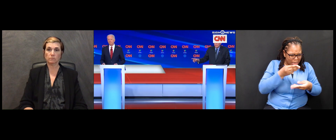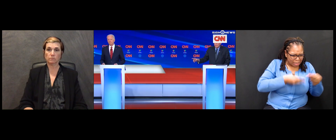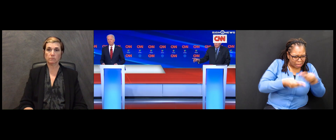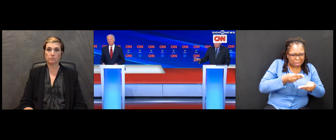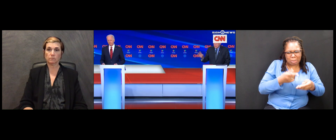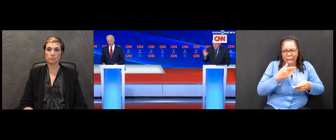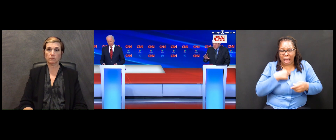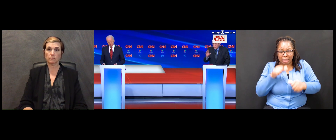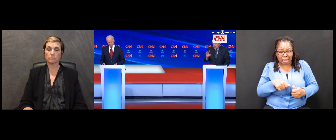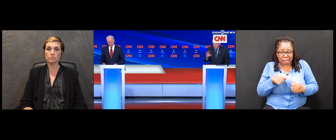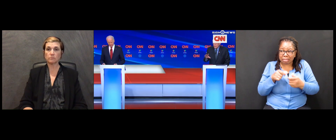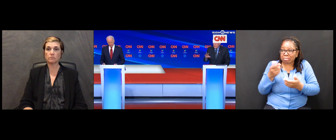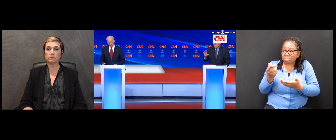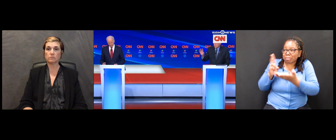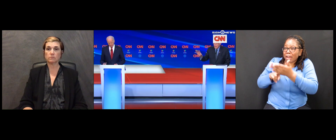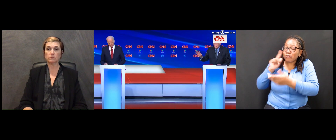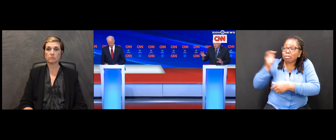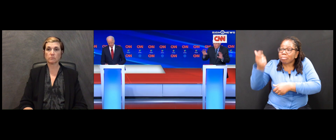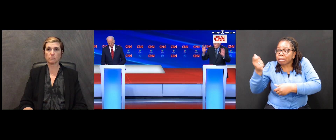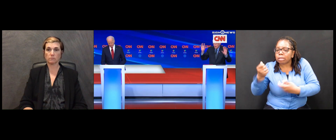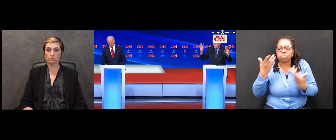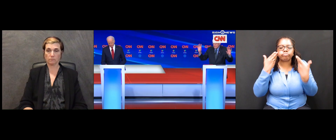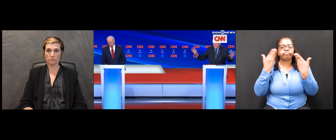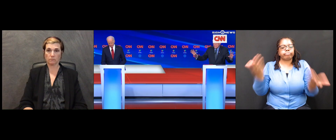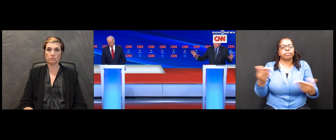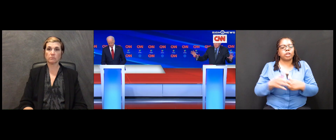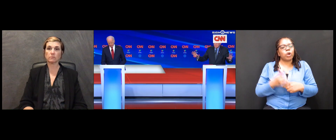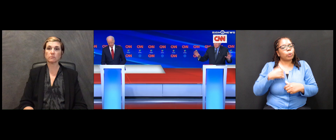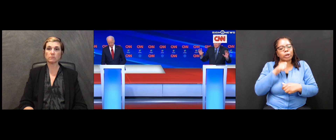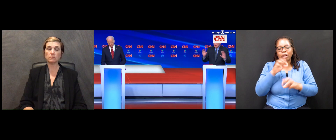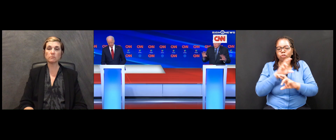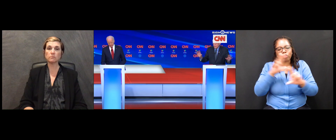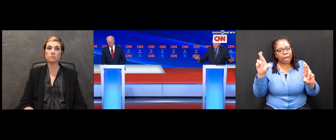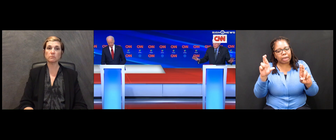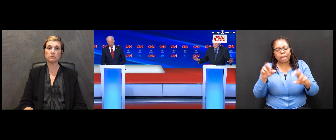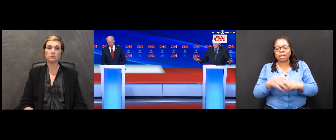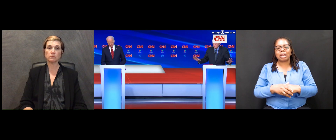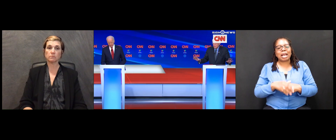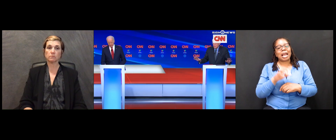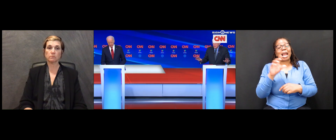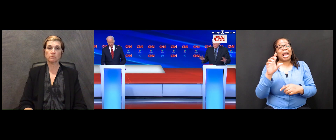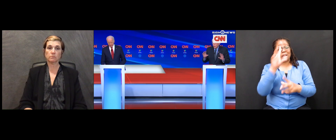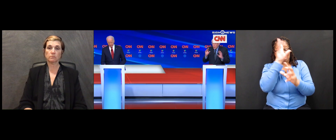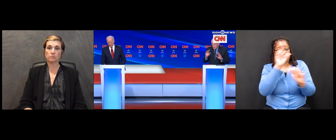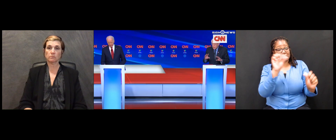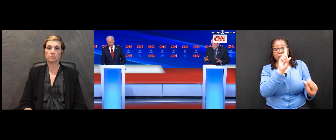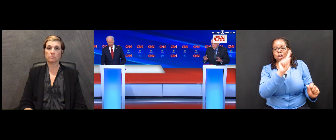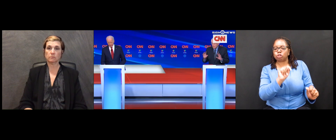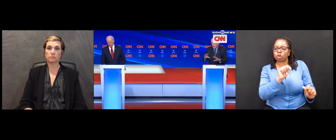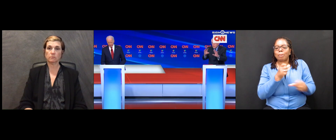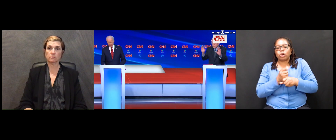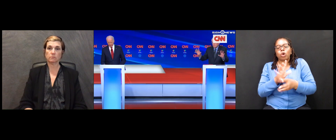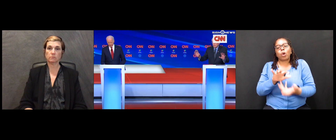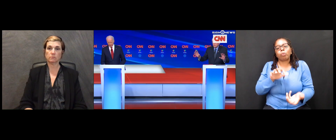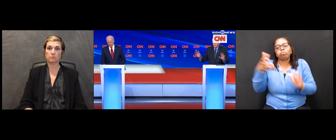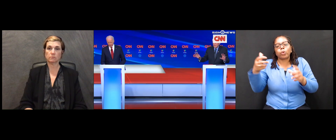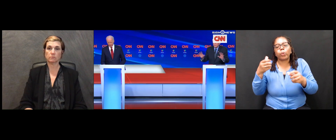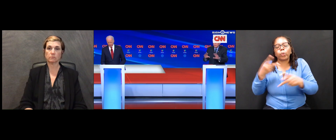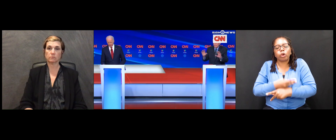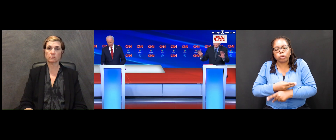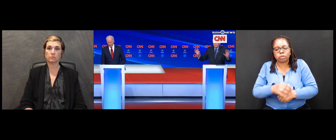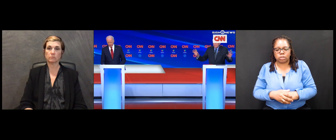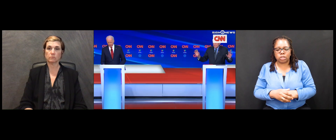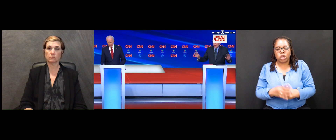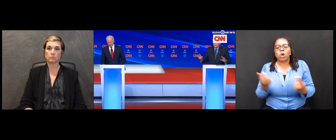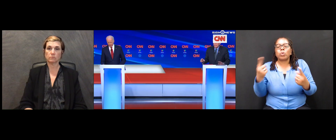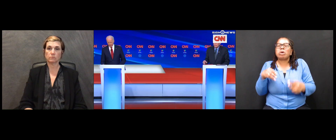get it? Clearly, we are not prepared, and Trump only exacerbates the crisis. When we spend twice as much per capita